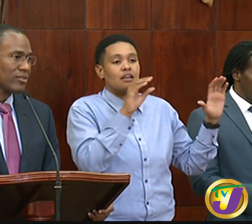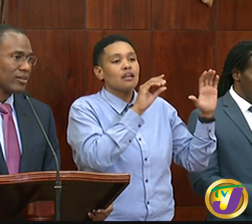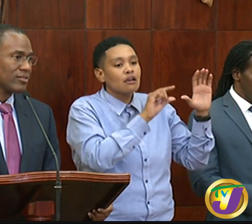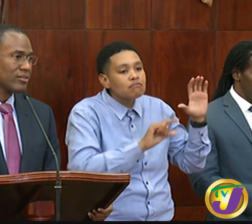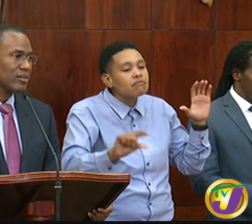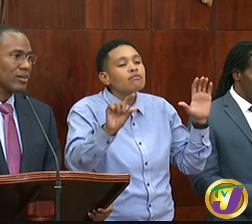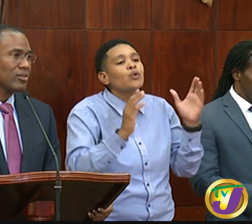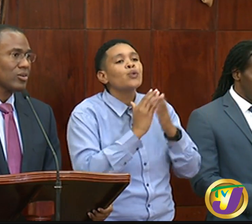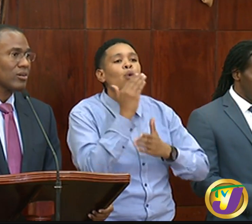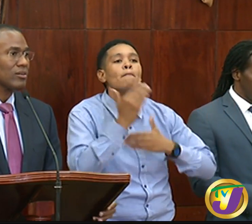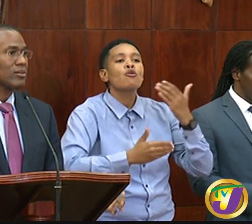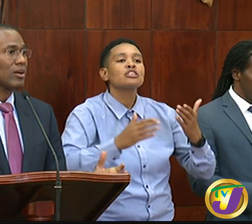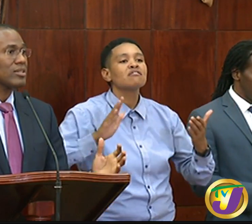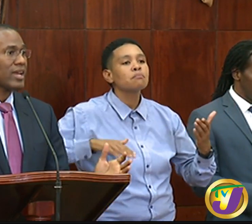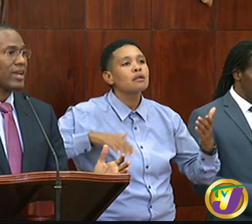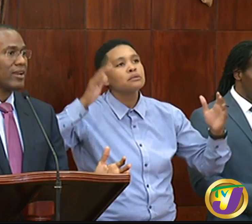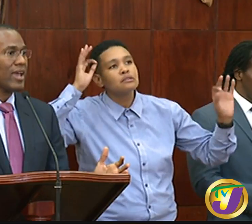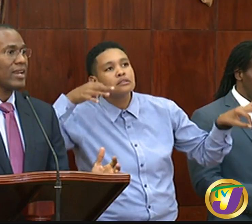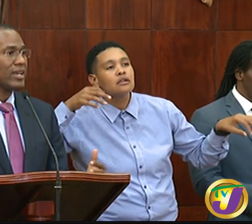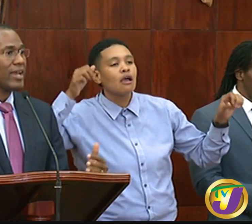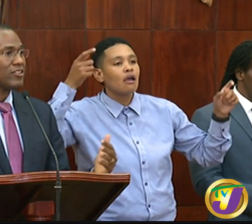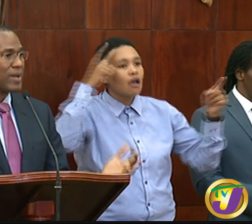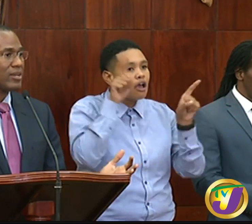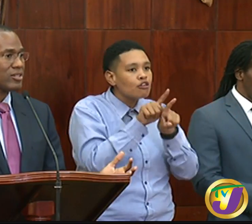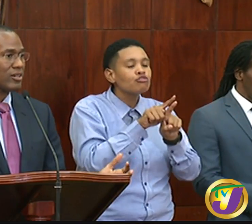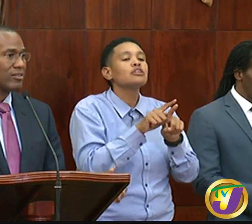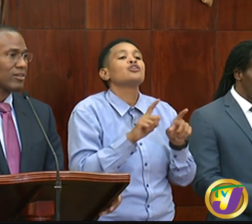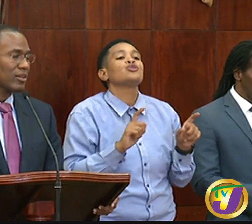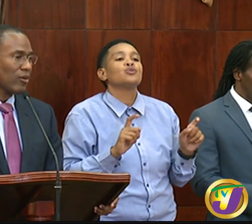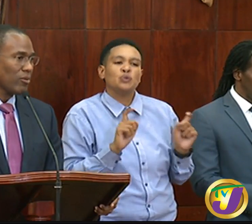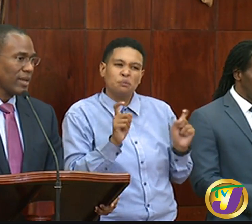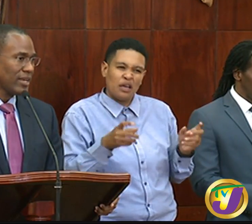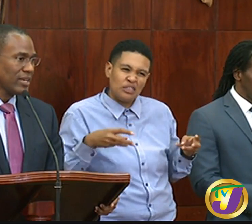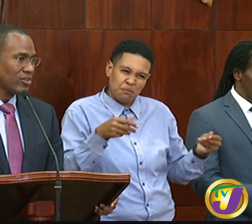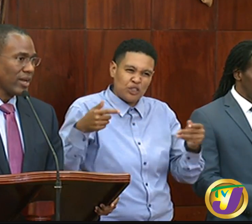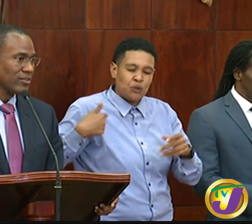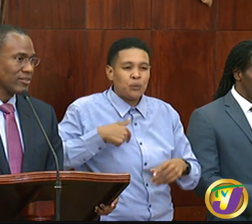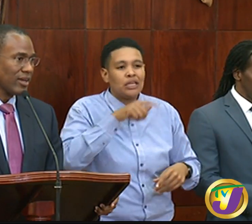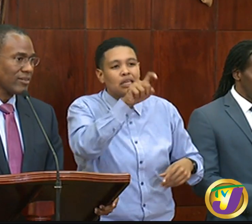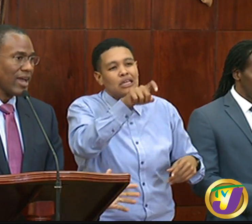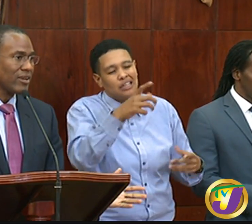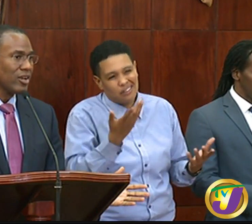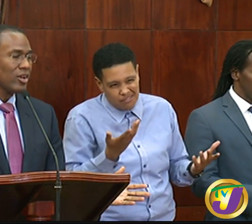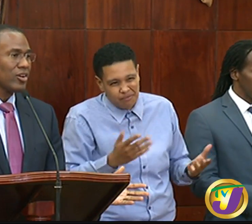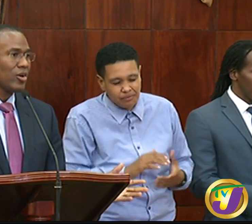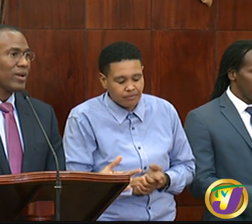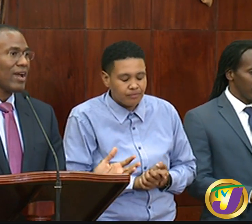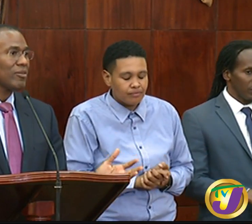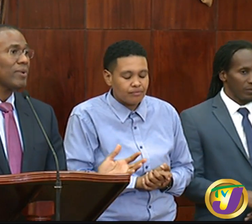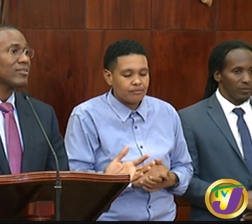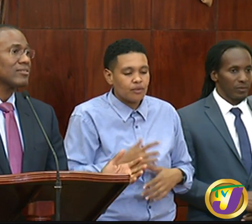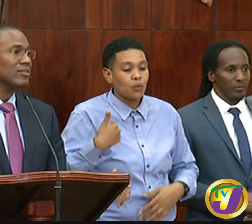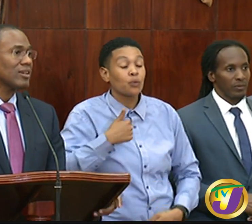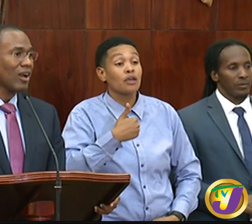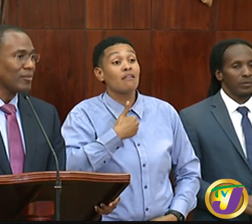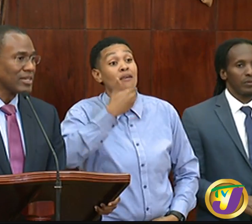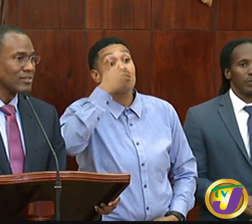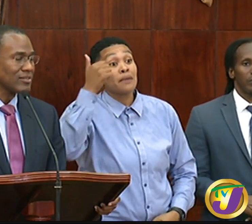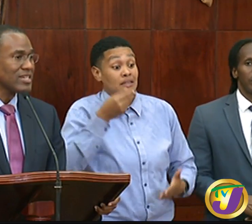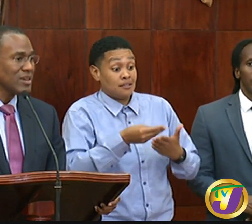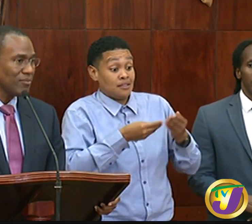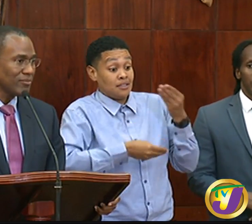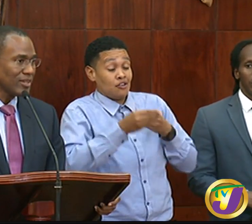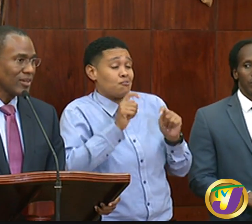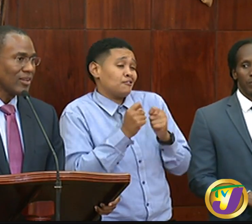supplementary process to contain any expenditures that we may need to exercise. And, we have the best